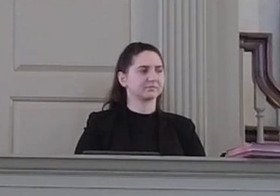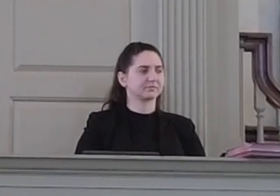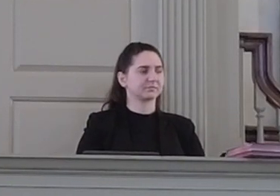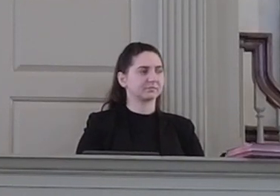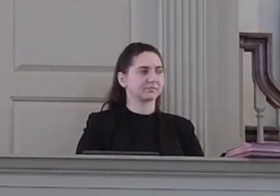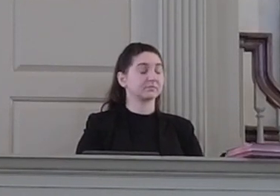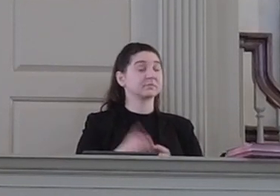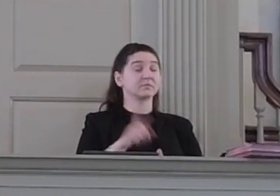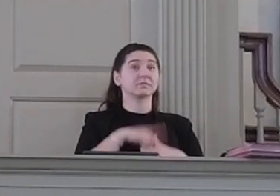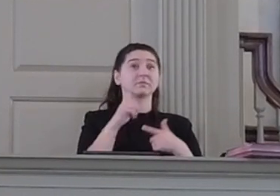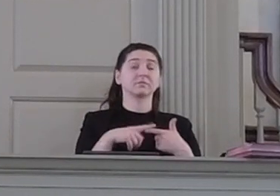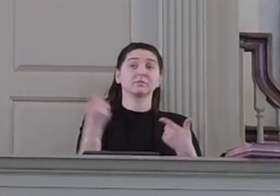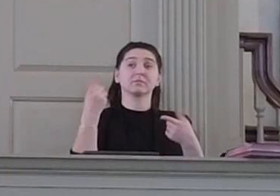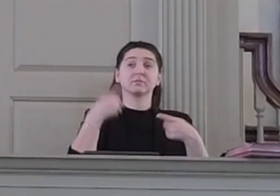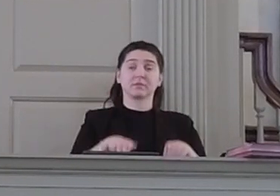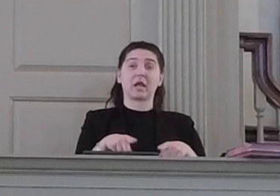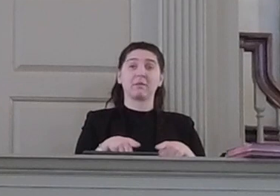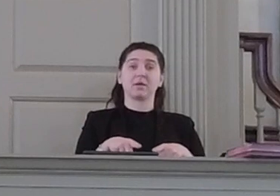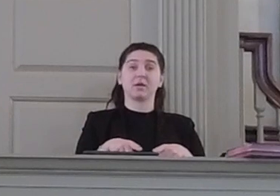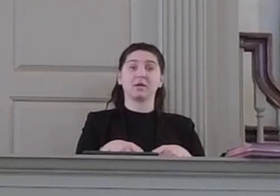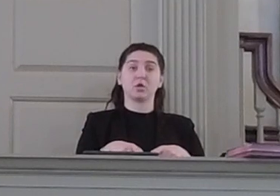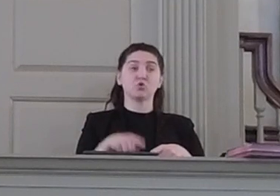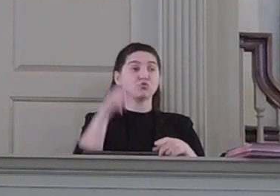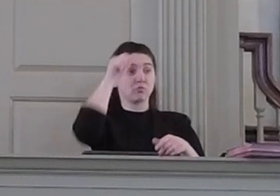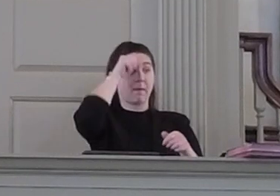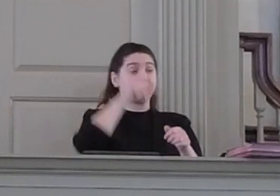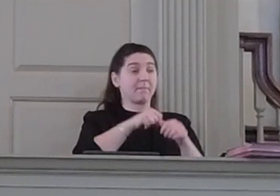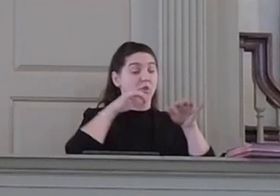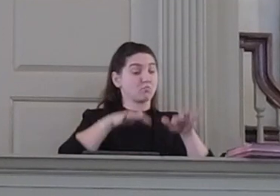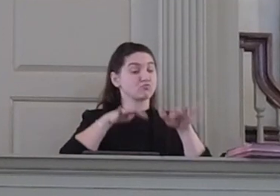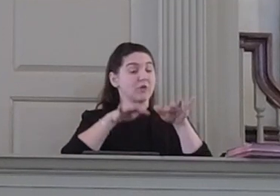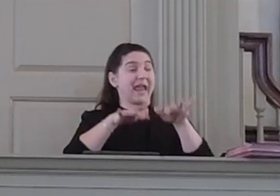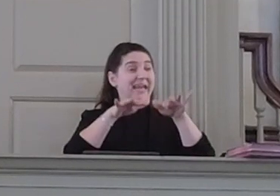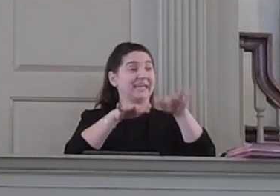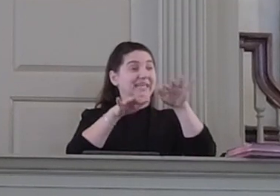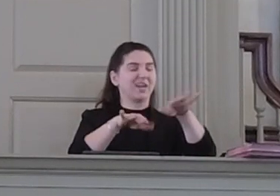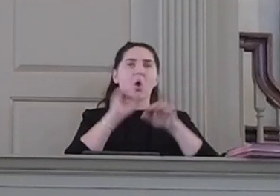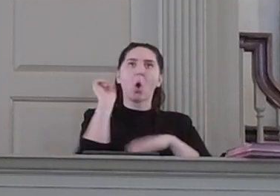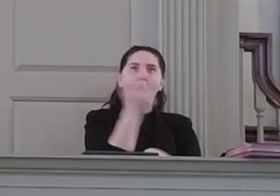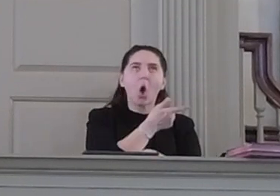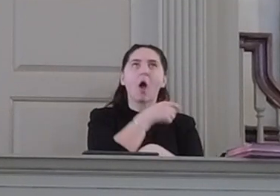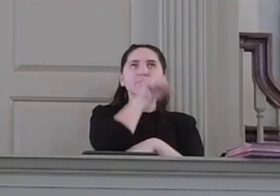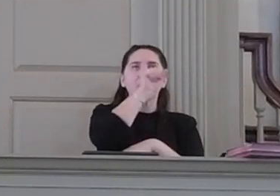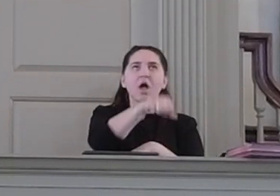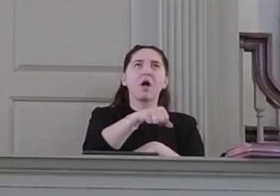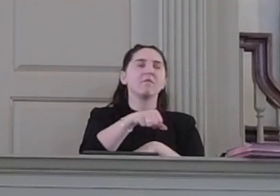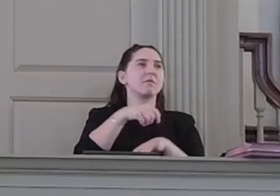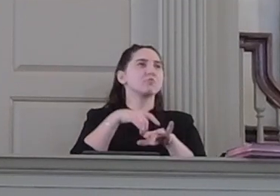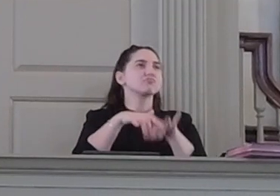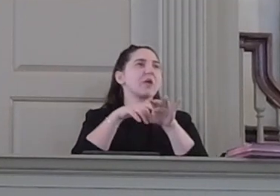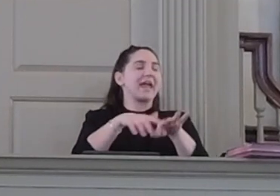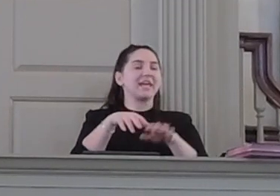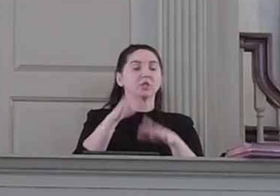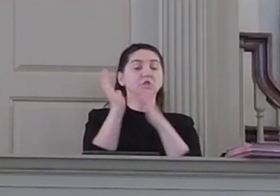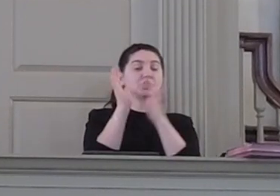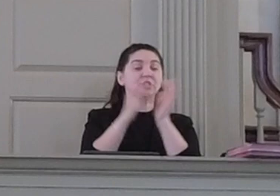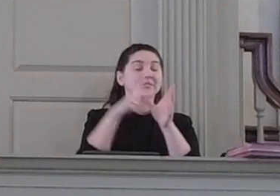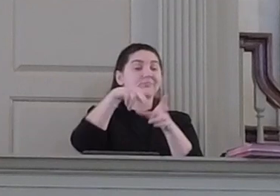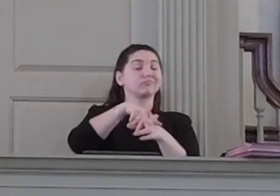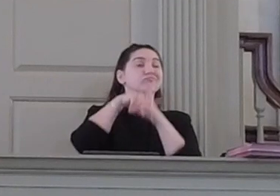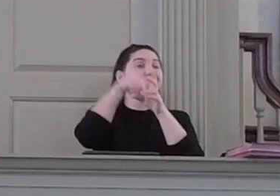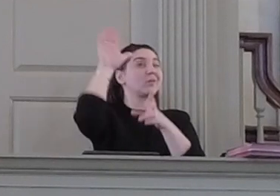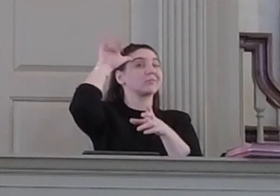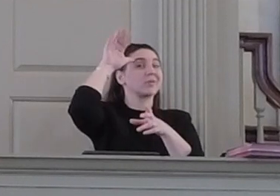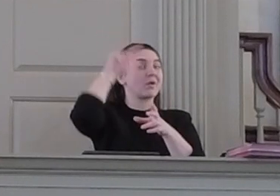And then, well, then there was the parade. You remember the parade, right? We all love the parade. Jesus riding into Jerusalem on a donkey, just as if he